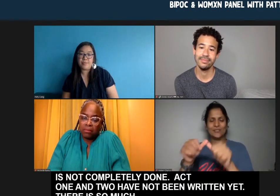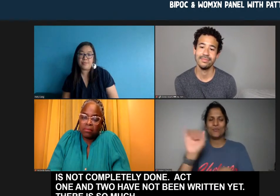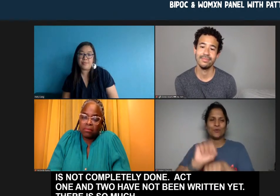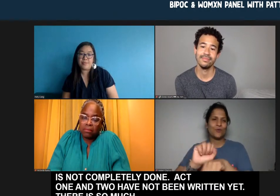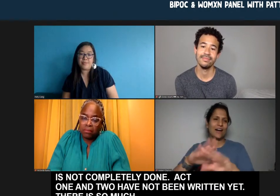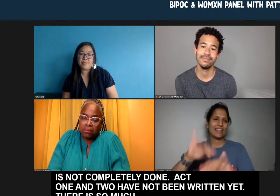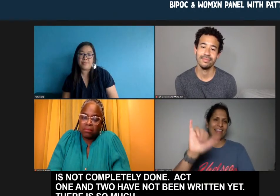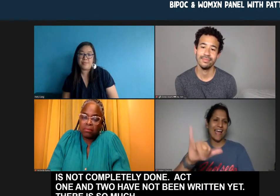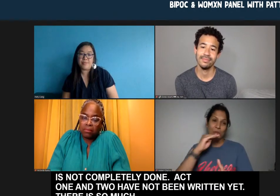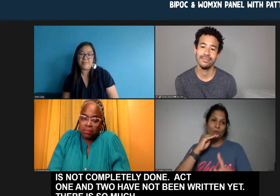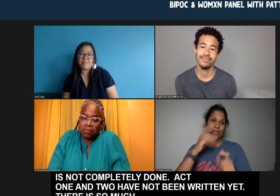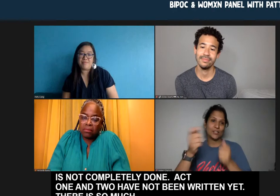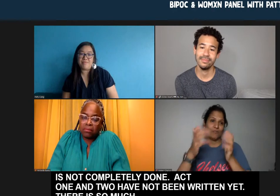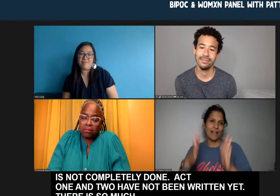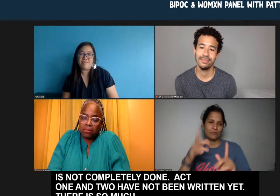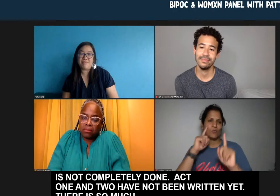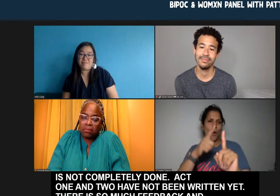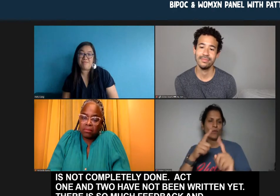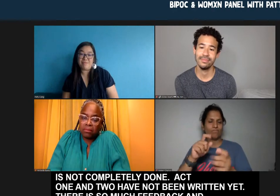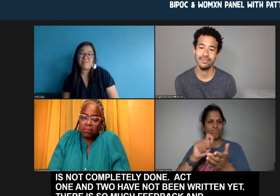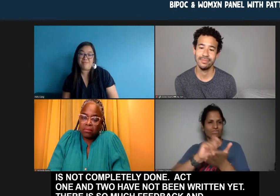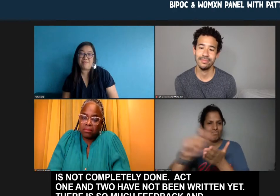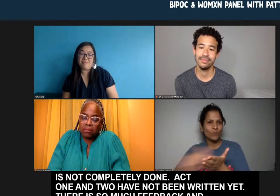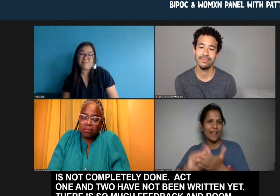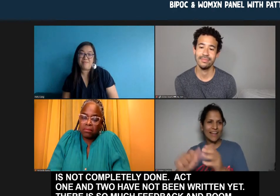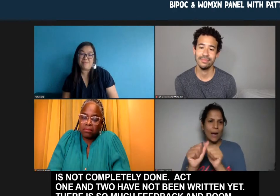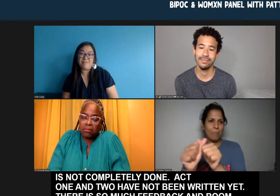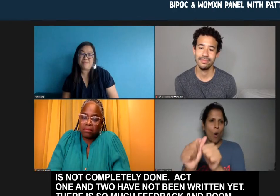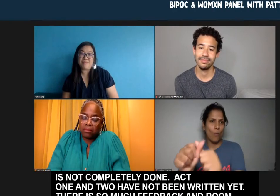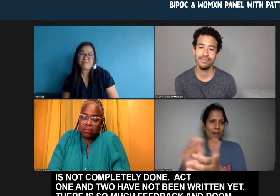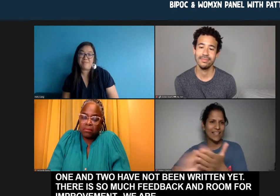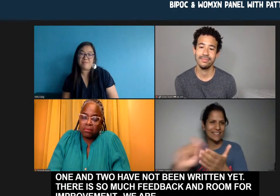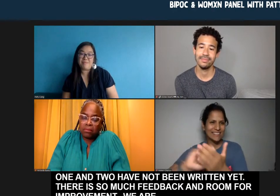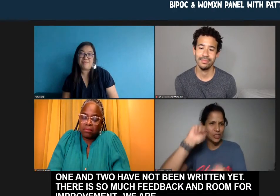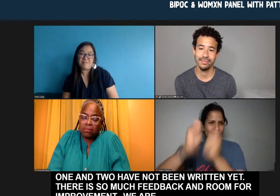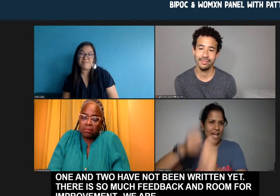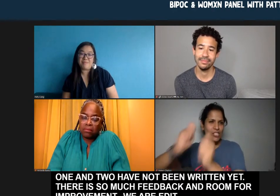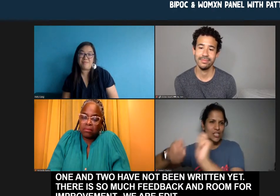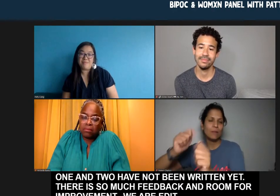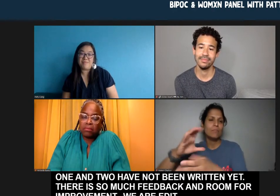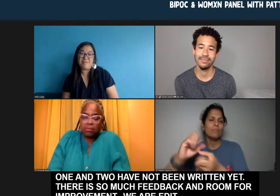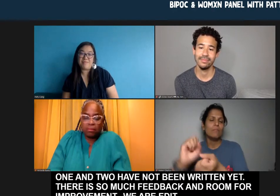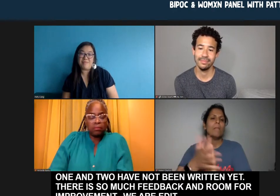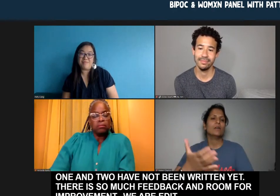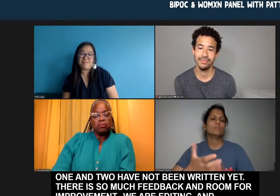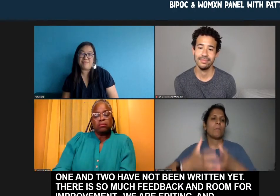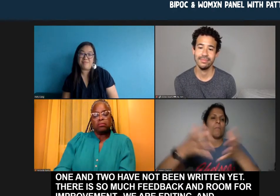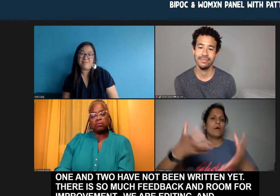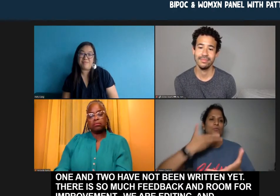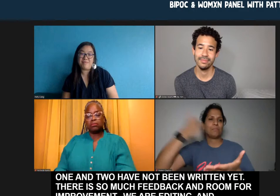editing and we will continue to work on that. But Monique Holt is the director and the writer. And